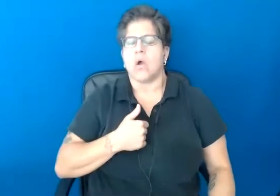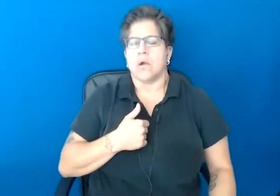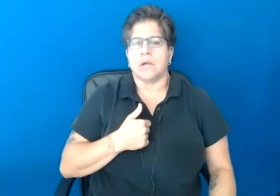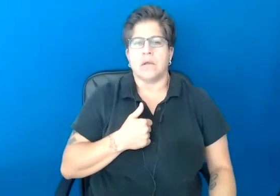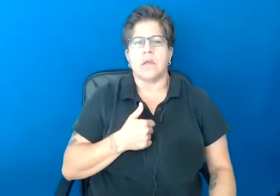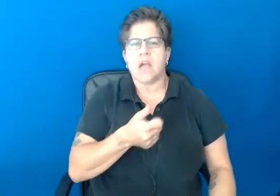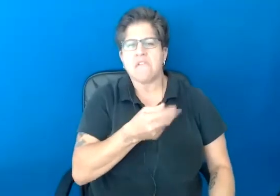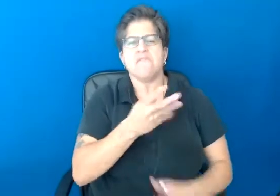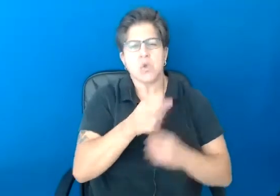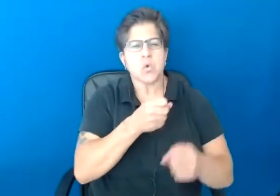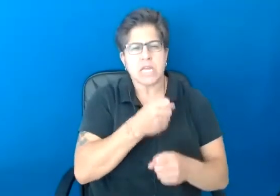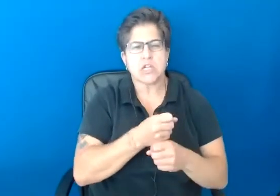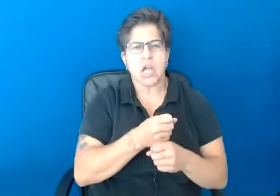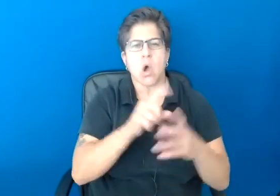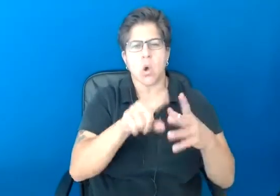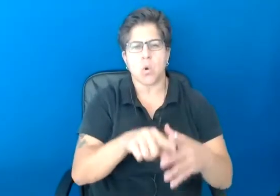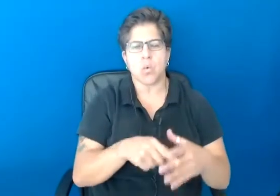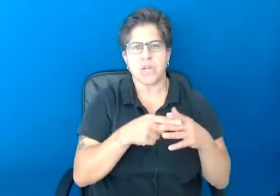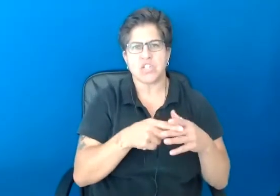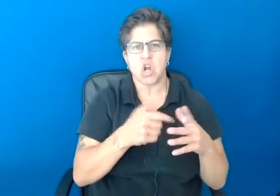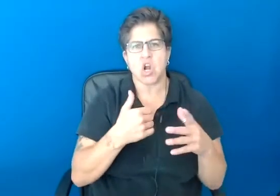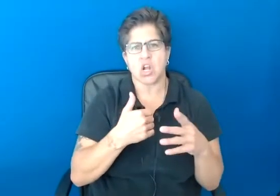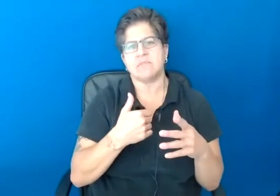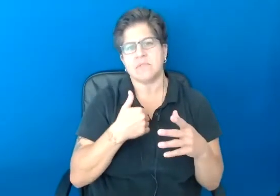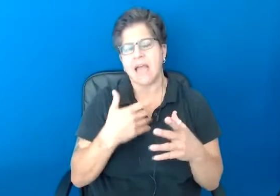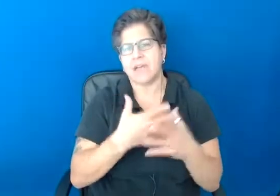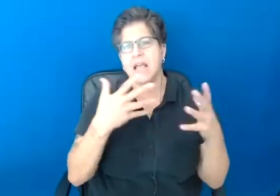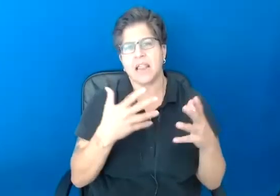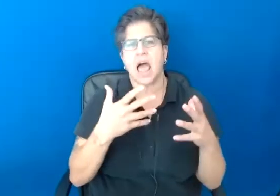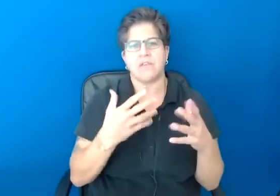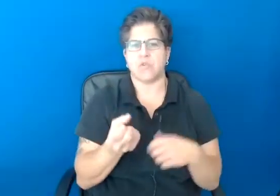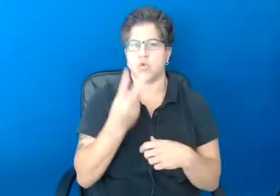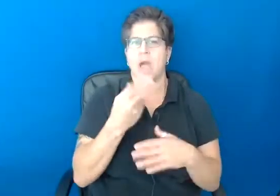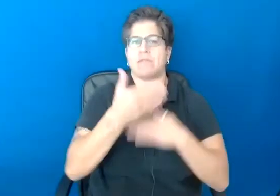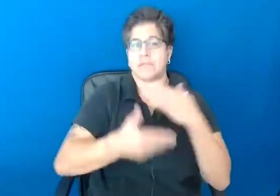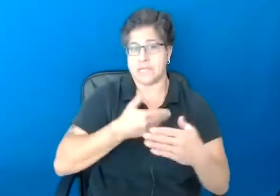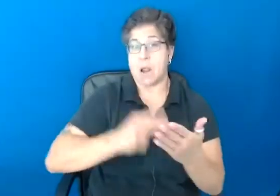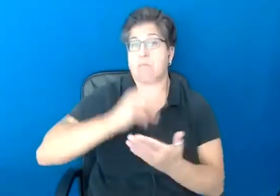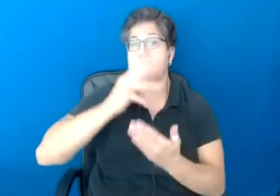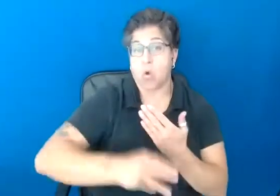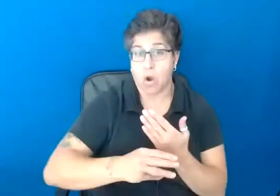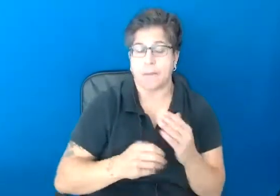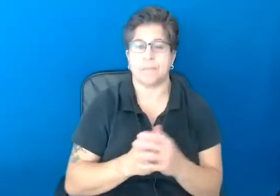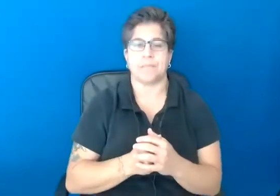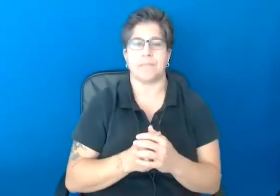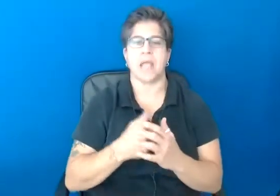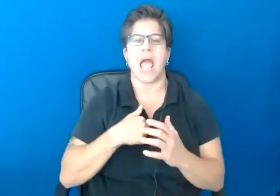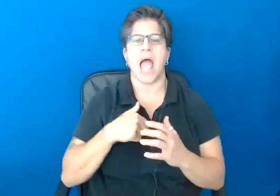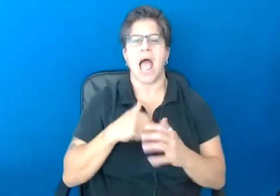I was doing a sabbatical out in California from teaching once, and I went to I'll tell you, one of the most powerful Al-Anon meetings I ever went to. I wish